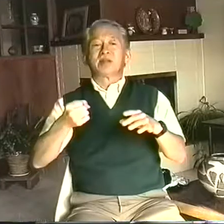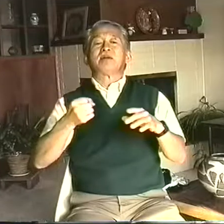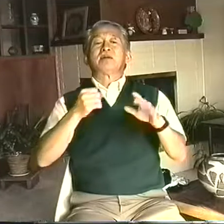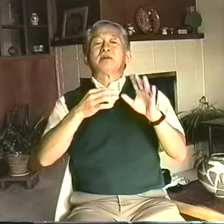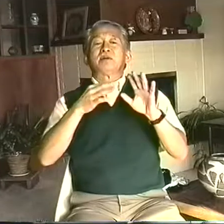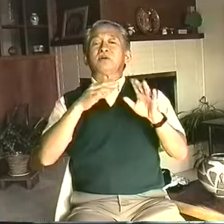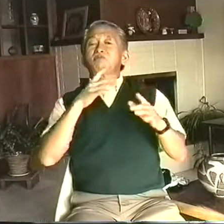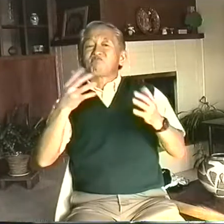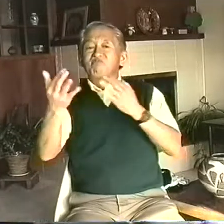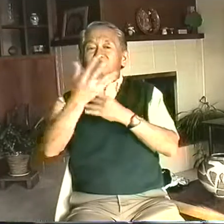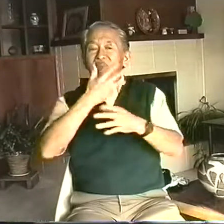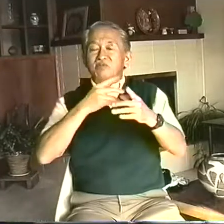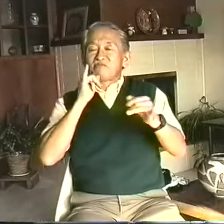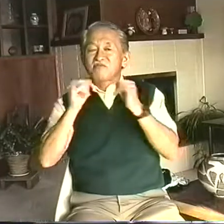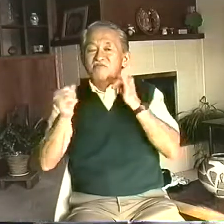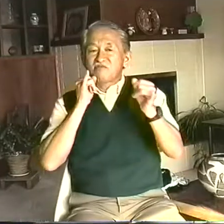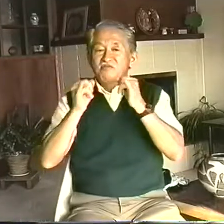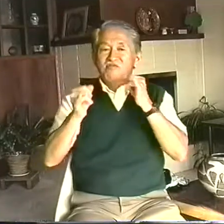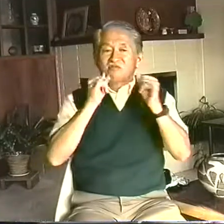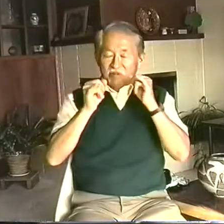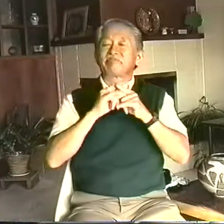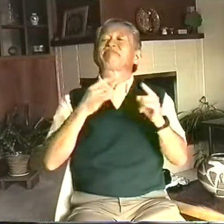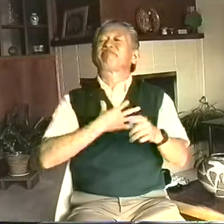there. We met, and I was familiar with this interpreter.